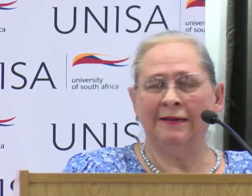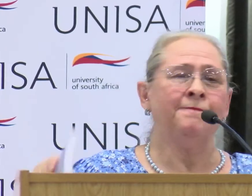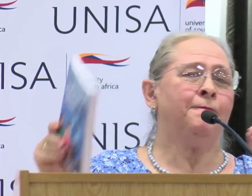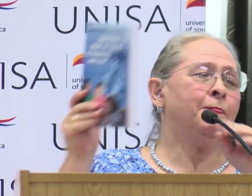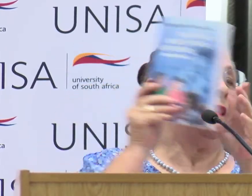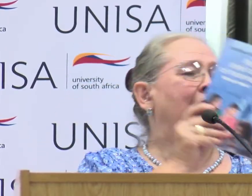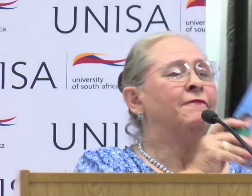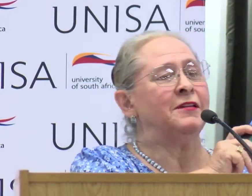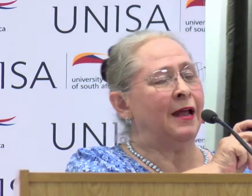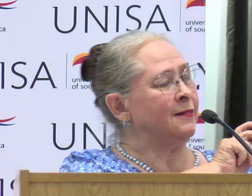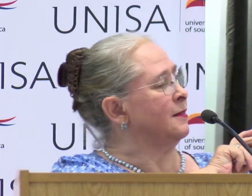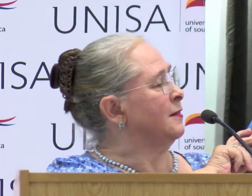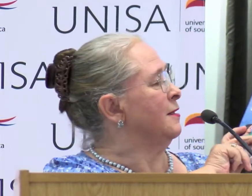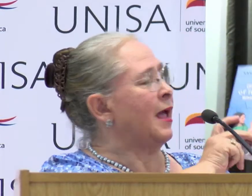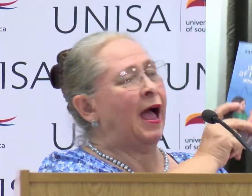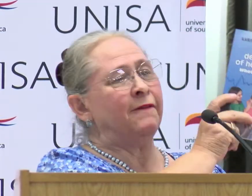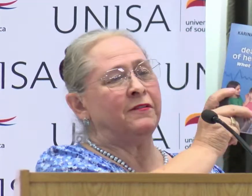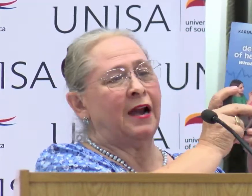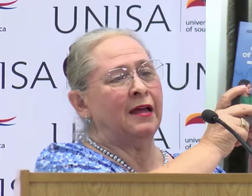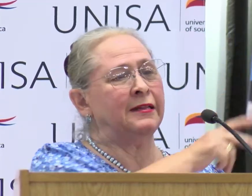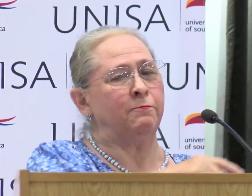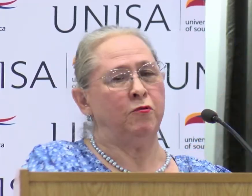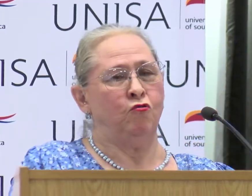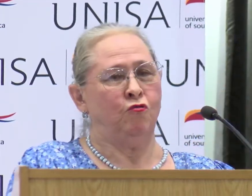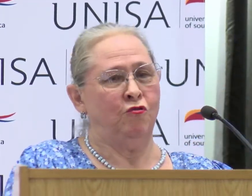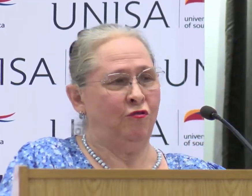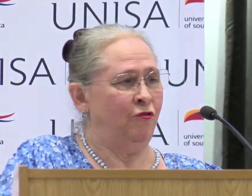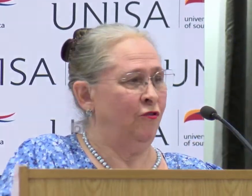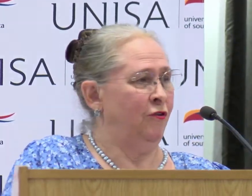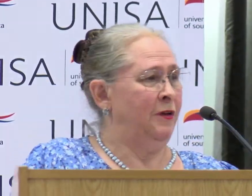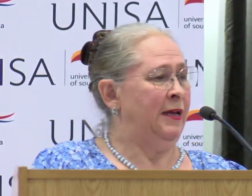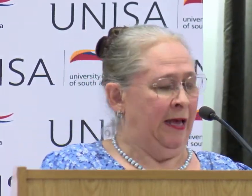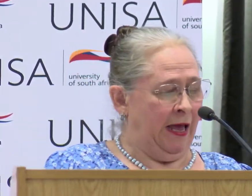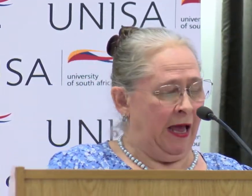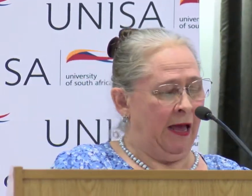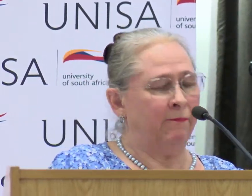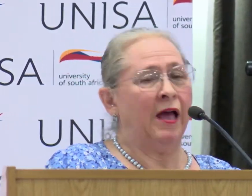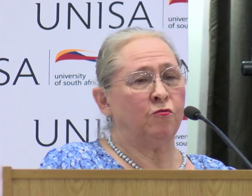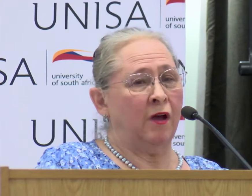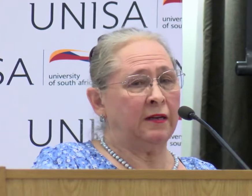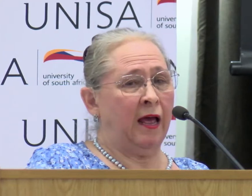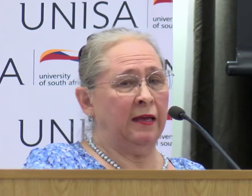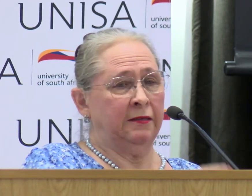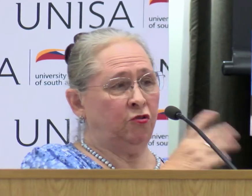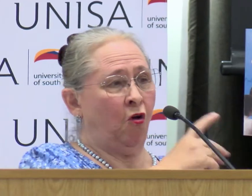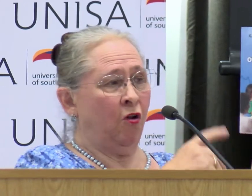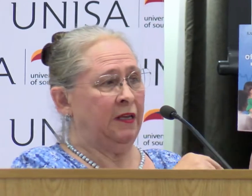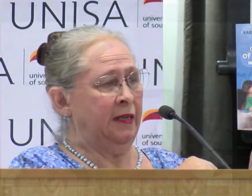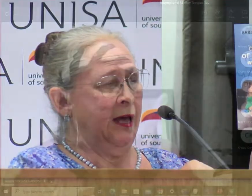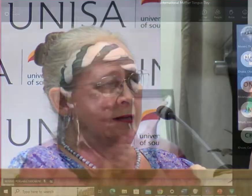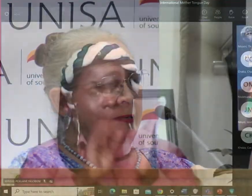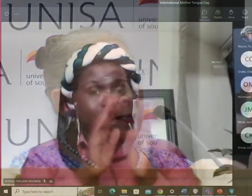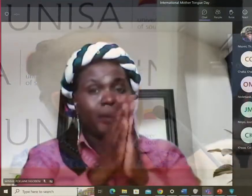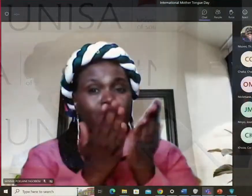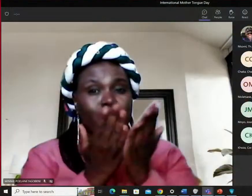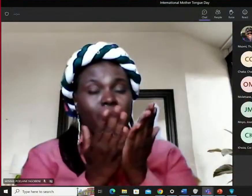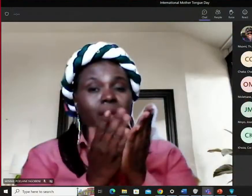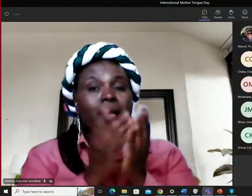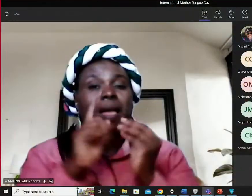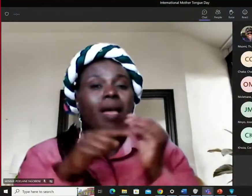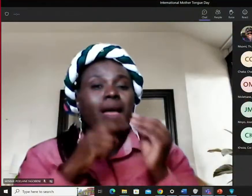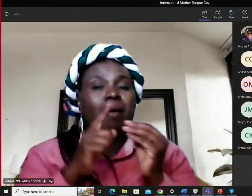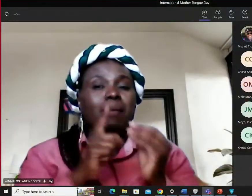Sorry, I have another thing. I've write a book about what I talk here.